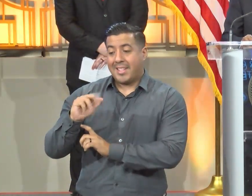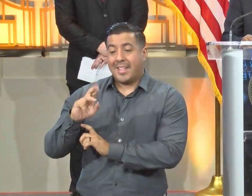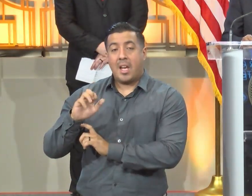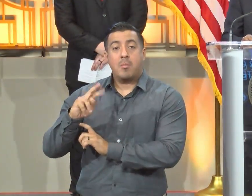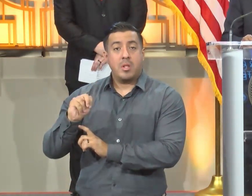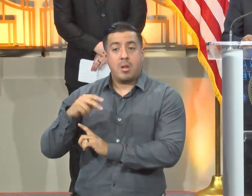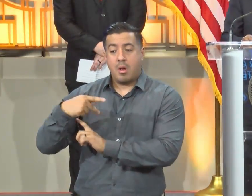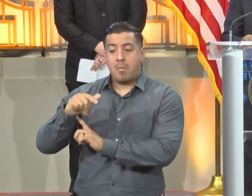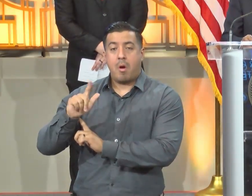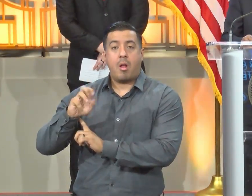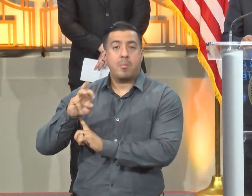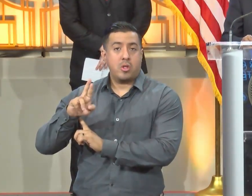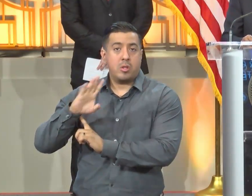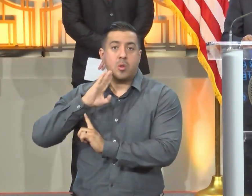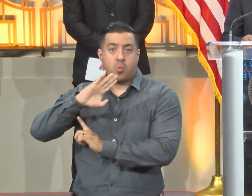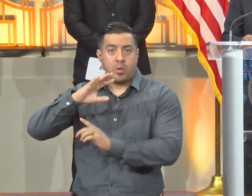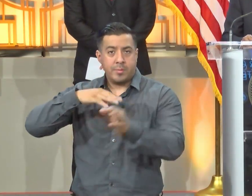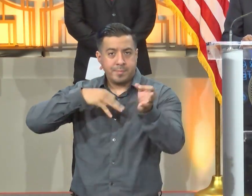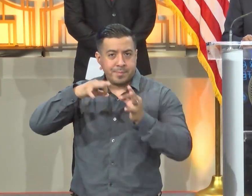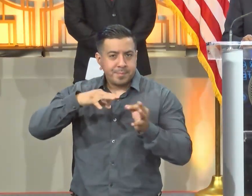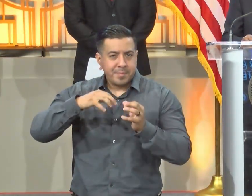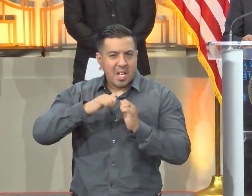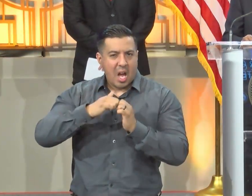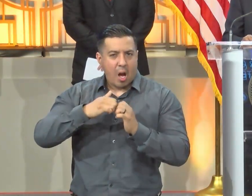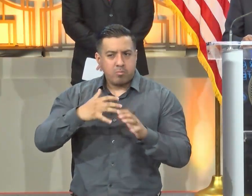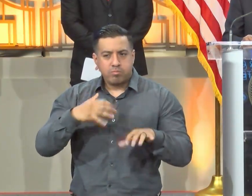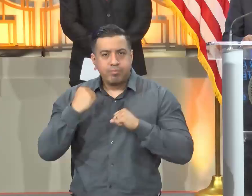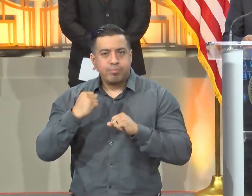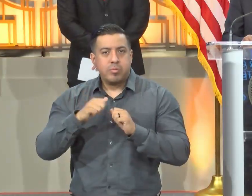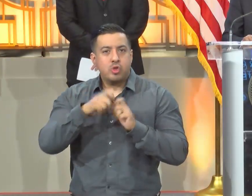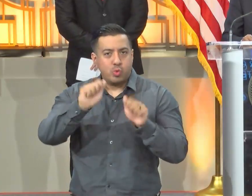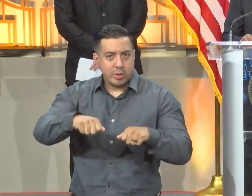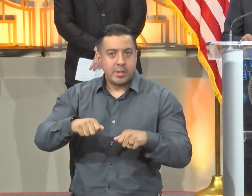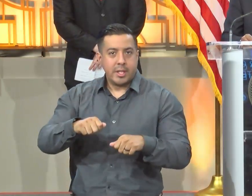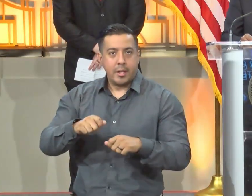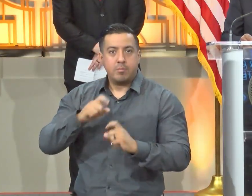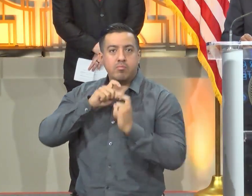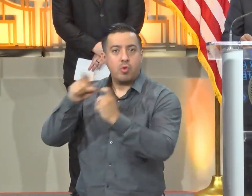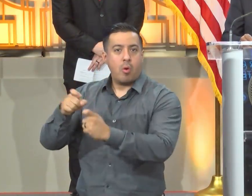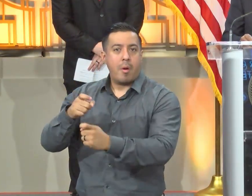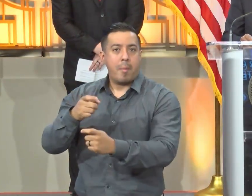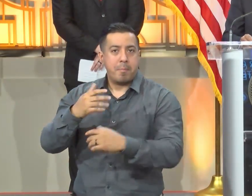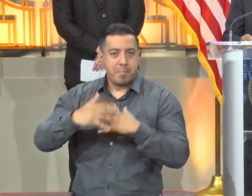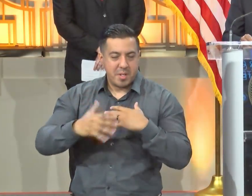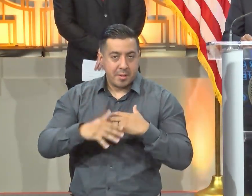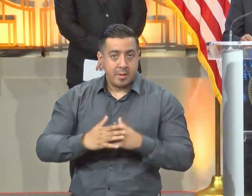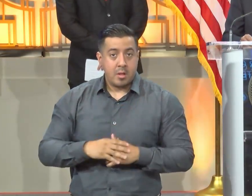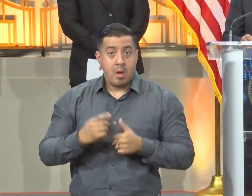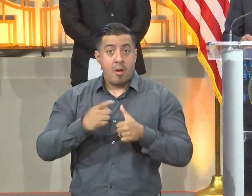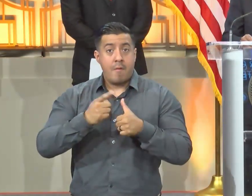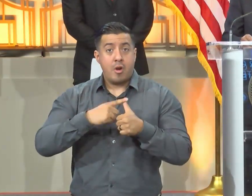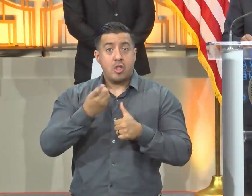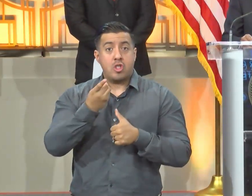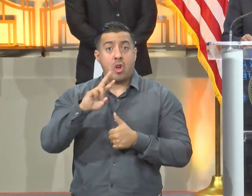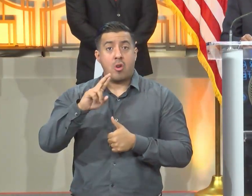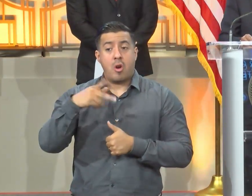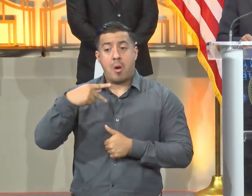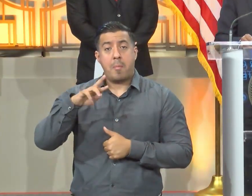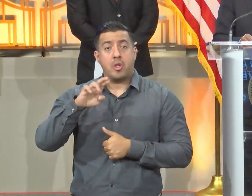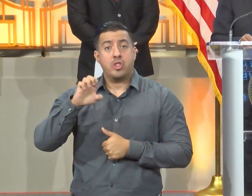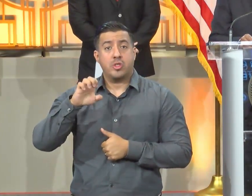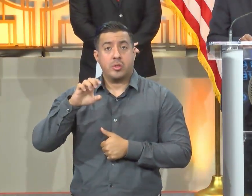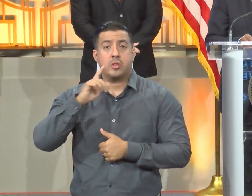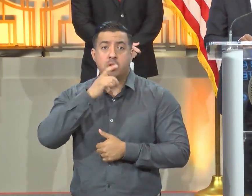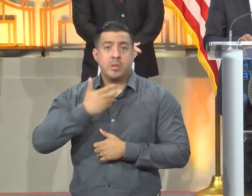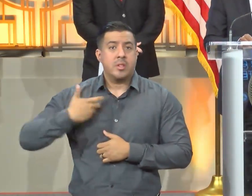Regional Blood Center will tell you how quick and easy it is to donate. First, let me call up Dr. Persse, the Chief Medical